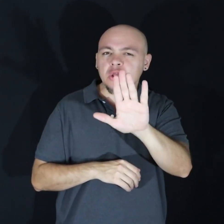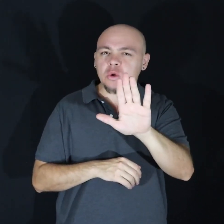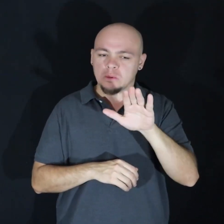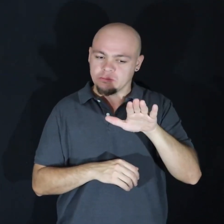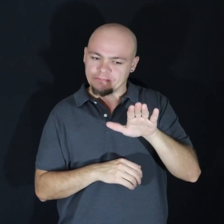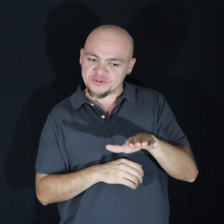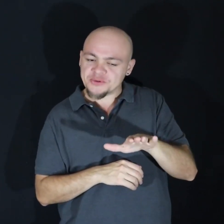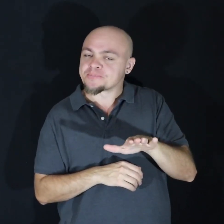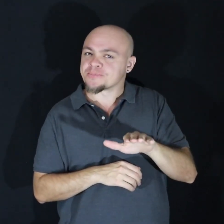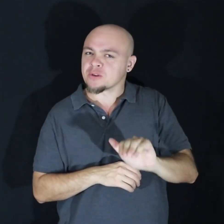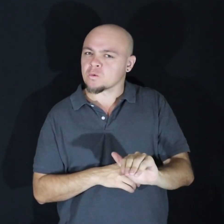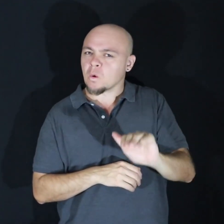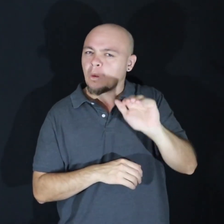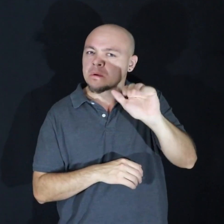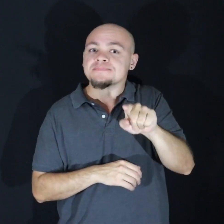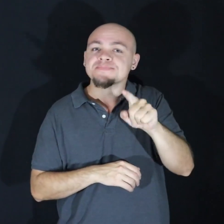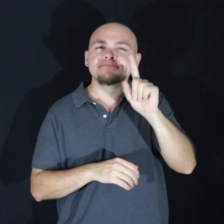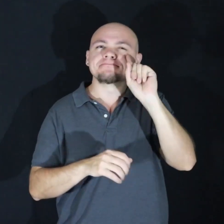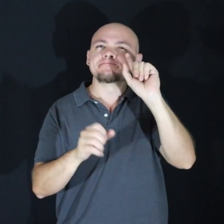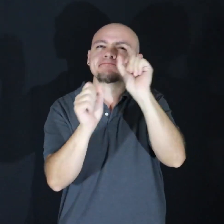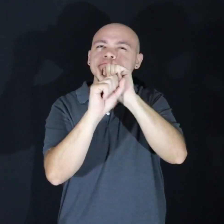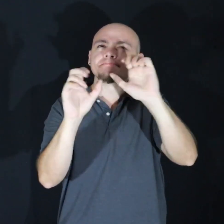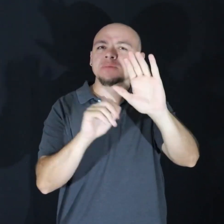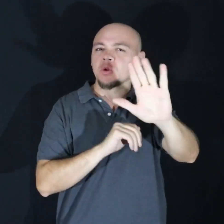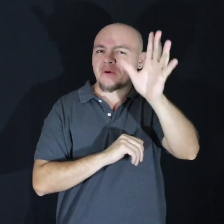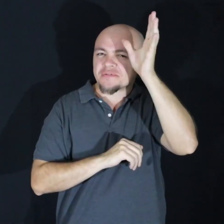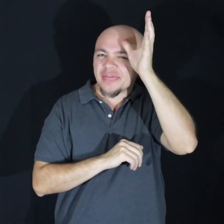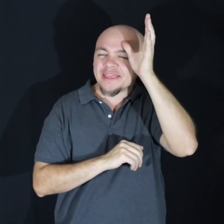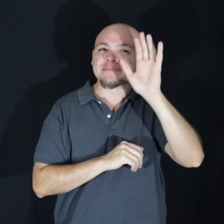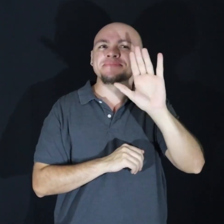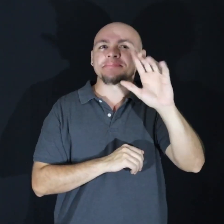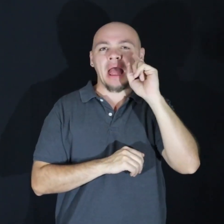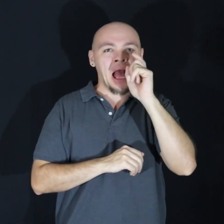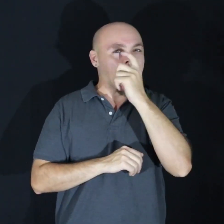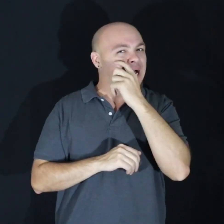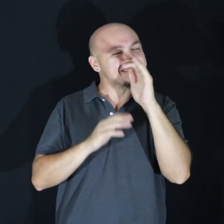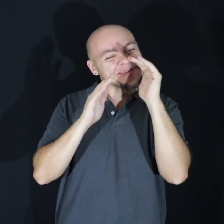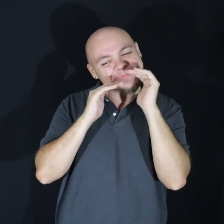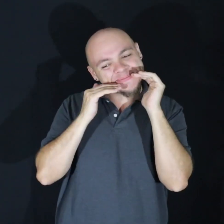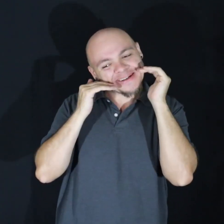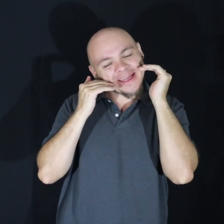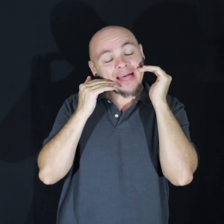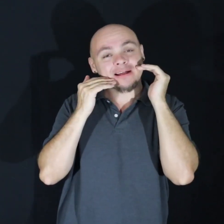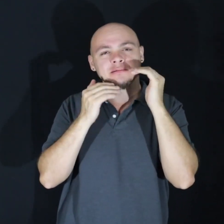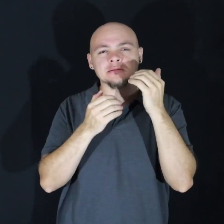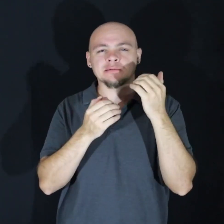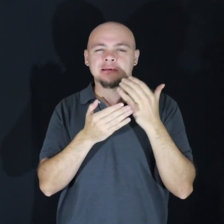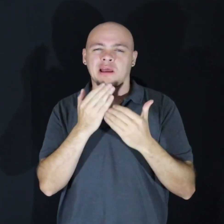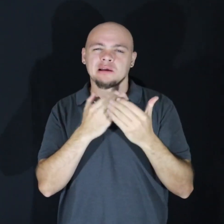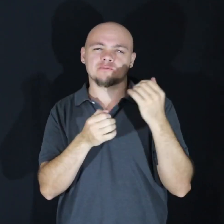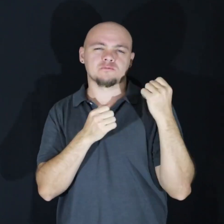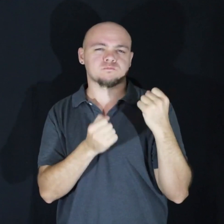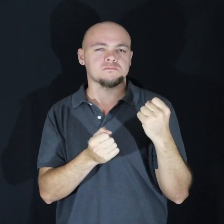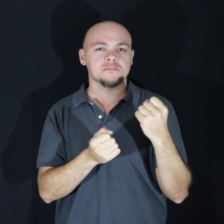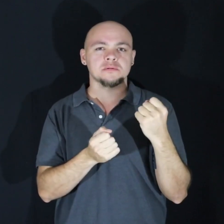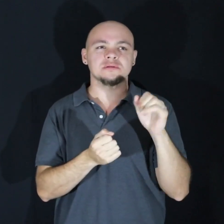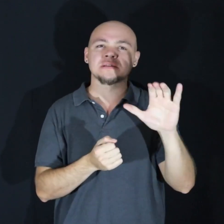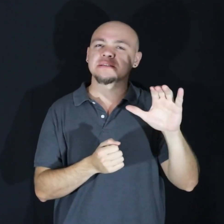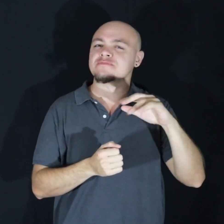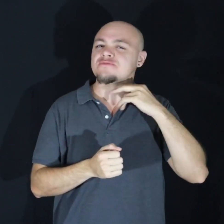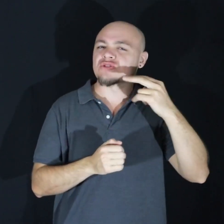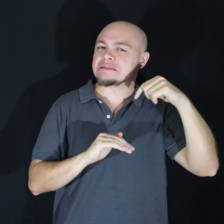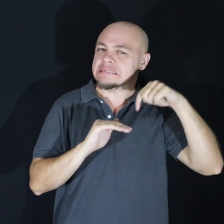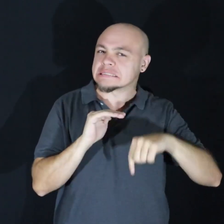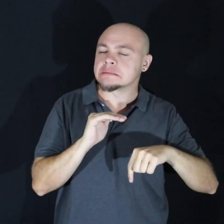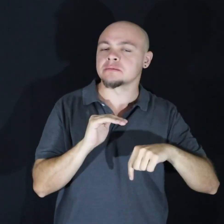childhood. Picture your father, his smiling eyes, his strong hands. Hear his deep